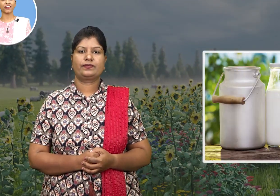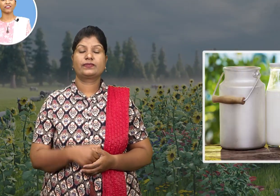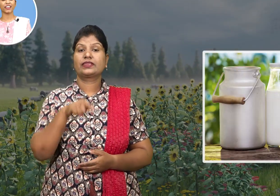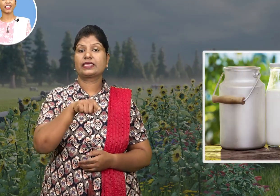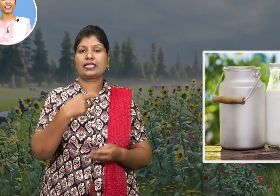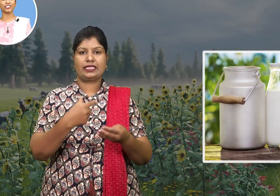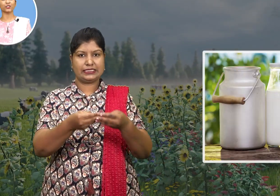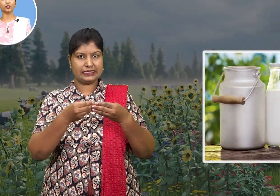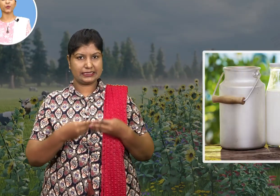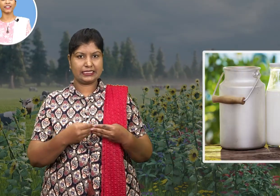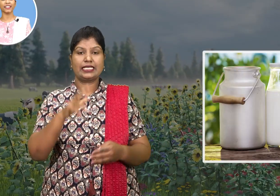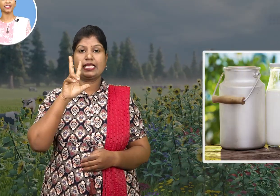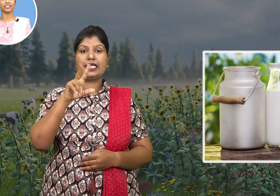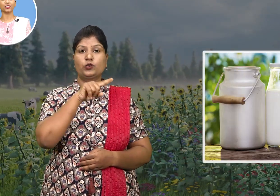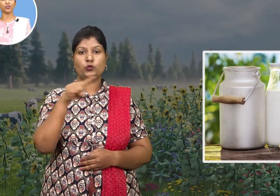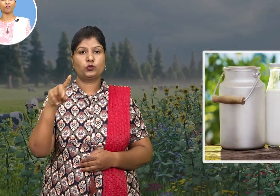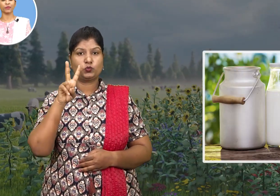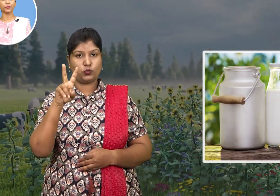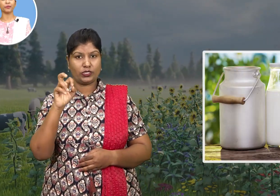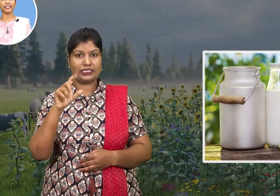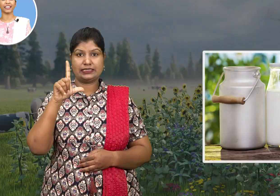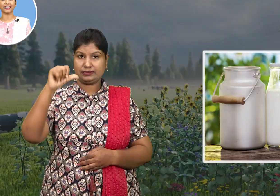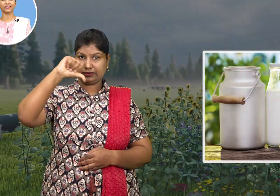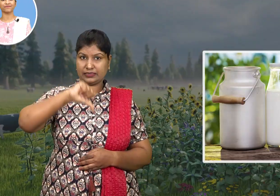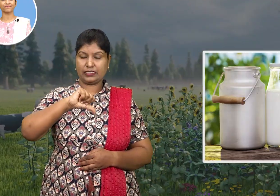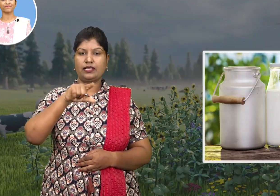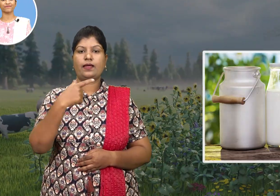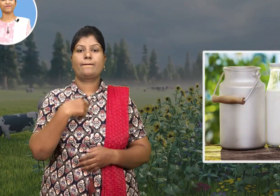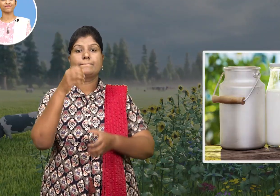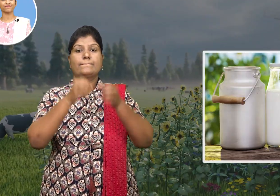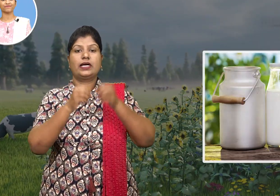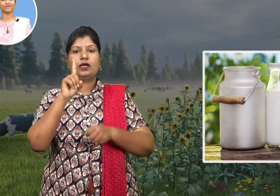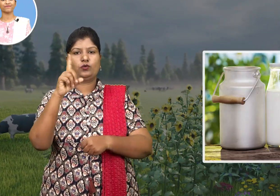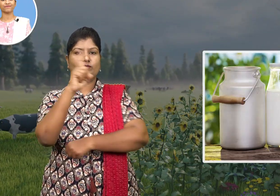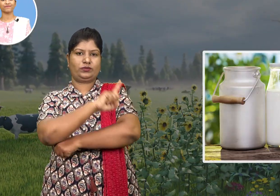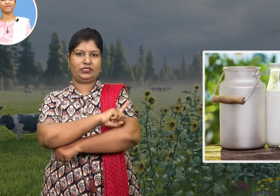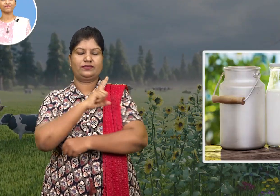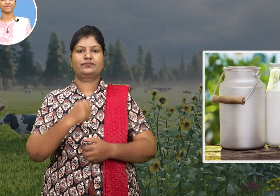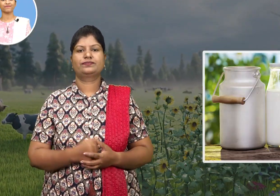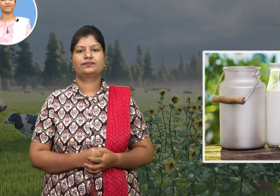They give 8 to 20 liters of milk per day.